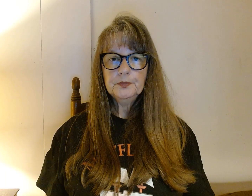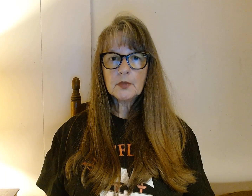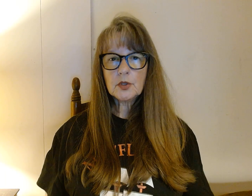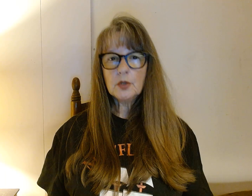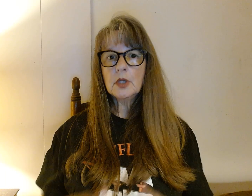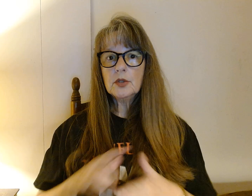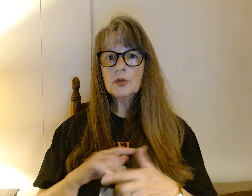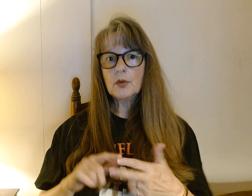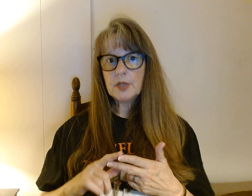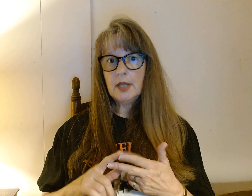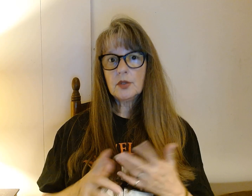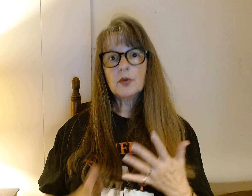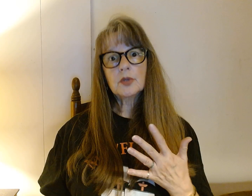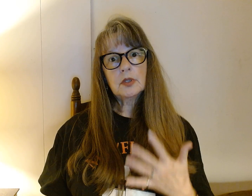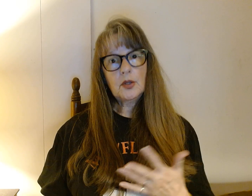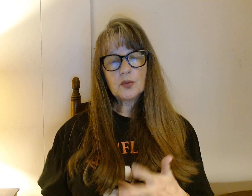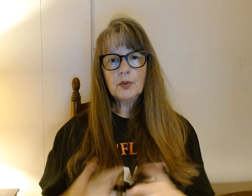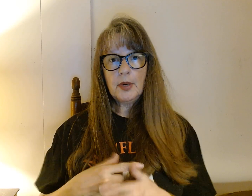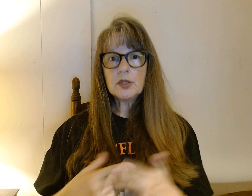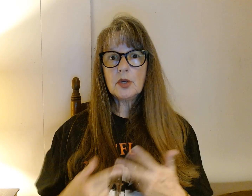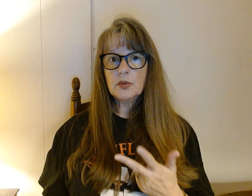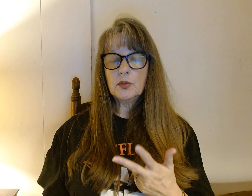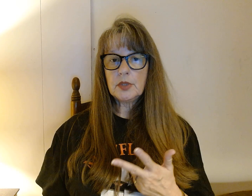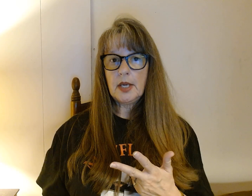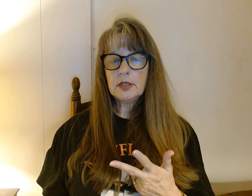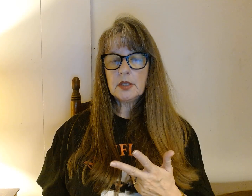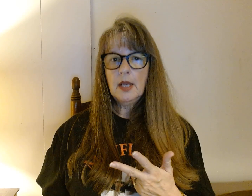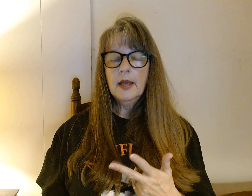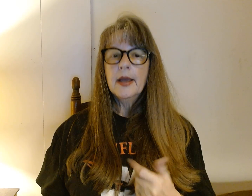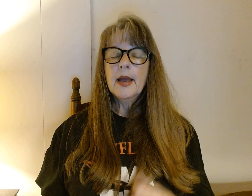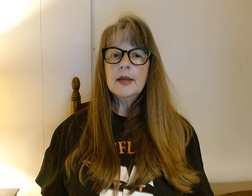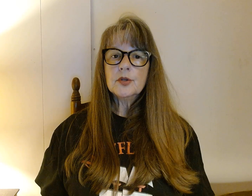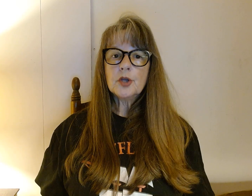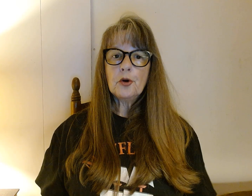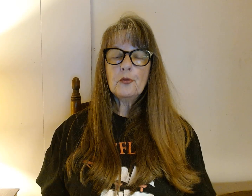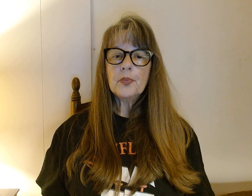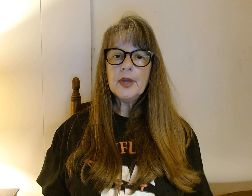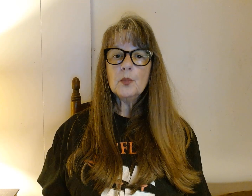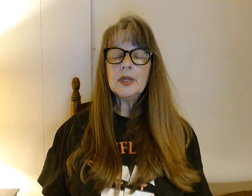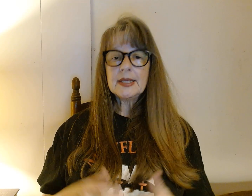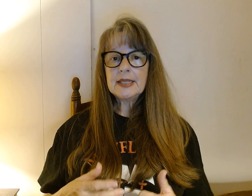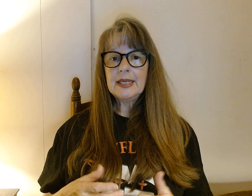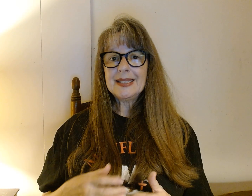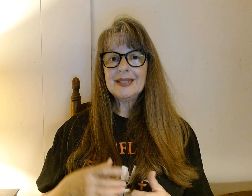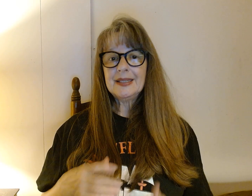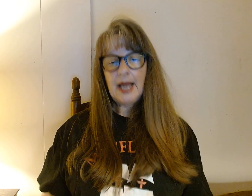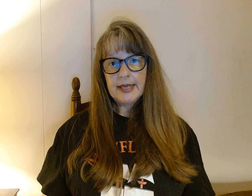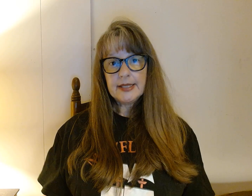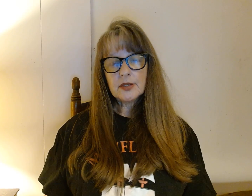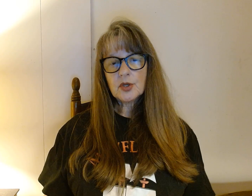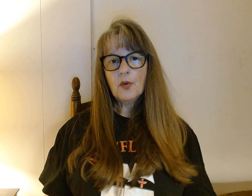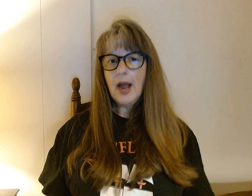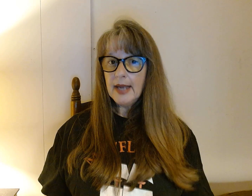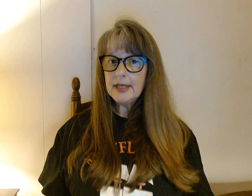So you could do those signs. So that's 3 ways to do those signs. And so then let's get into ICE. So ICE, because